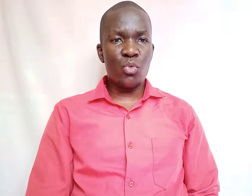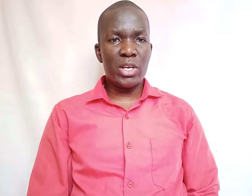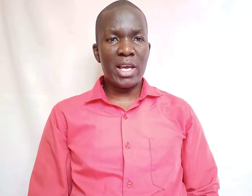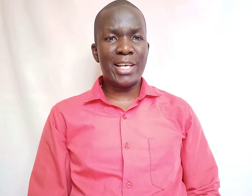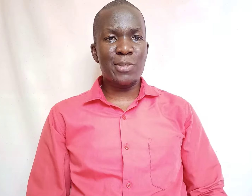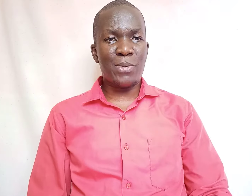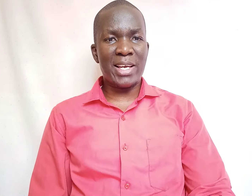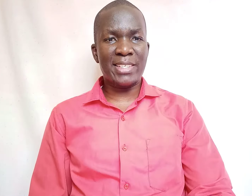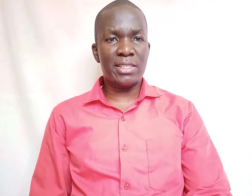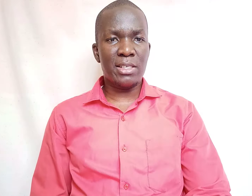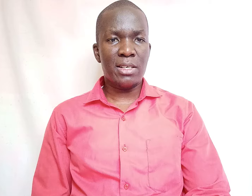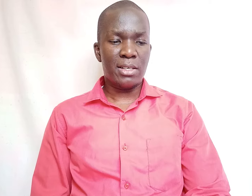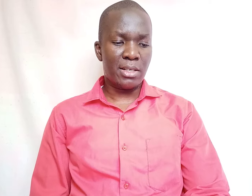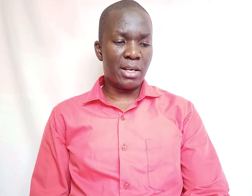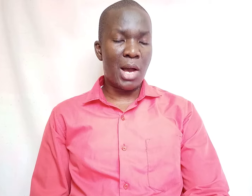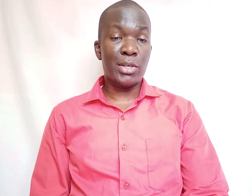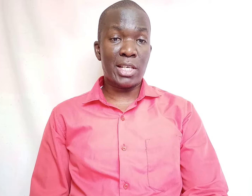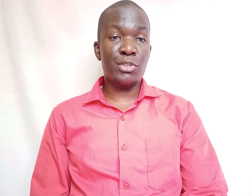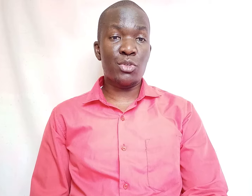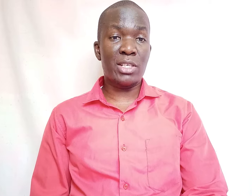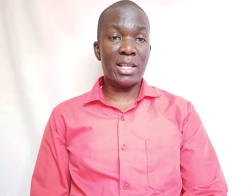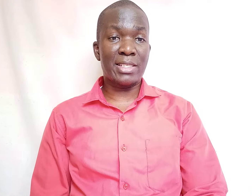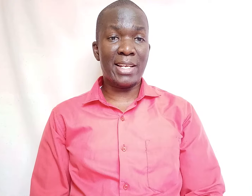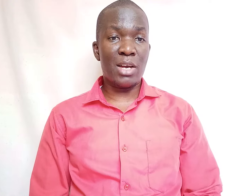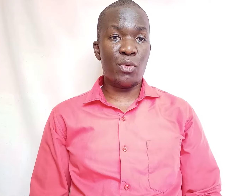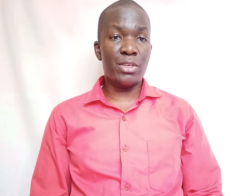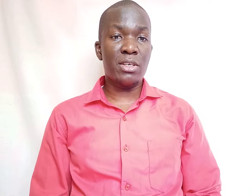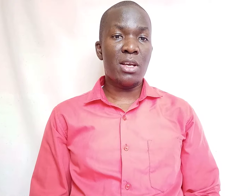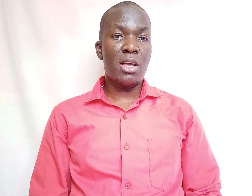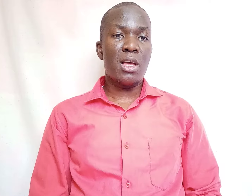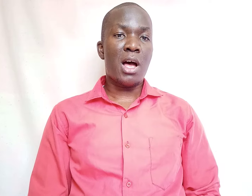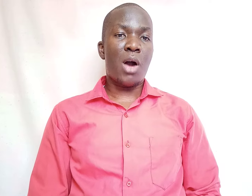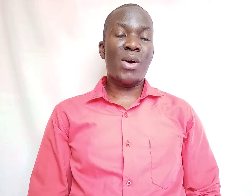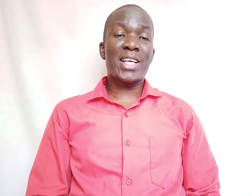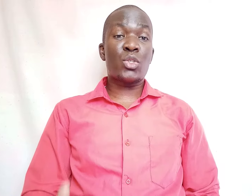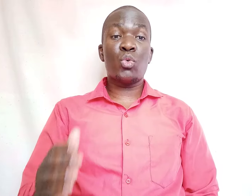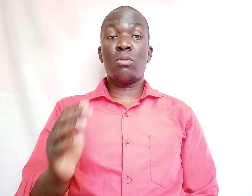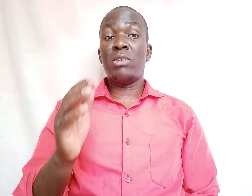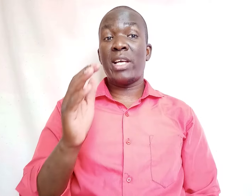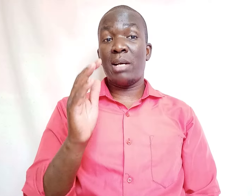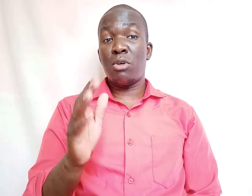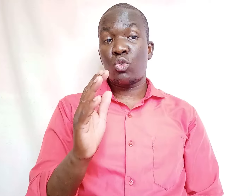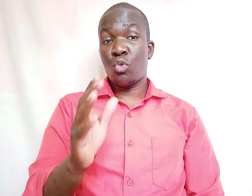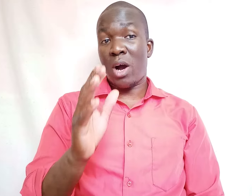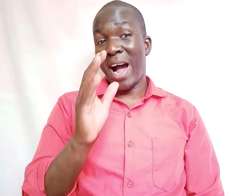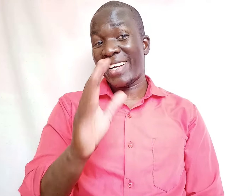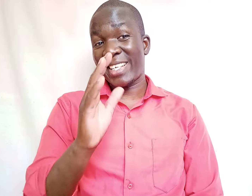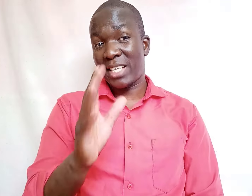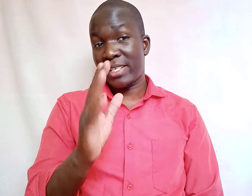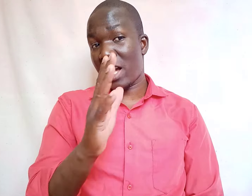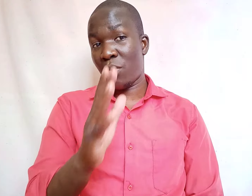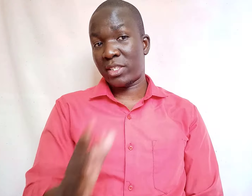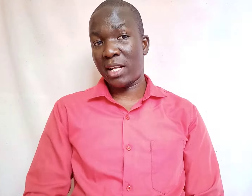we express ourselves using the sign language, I want us to be able to understand